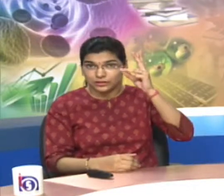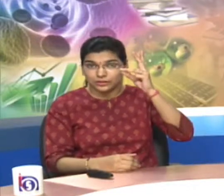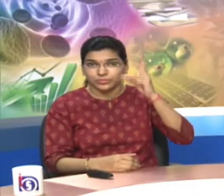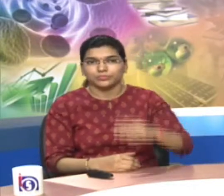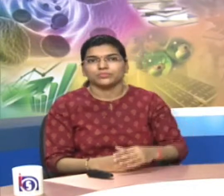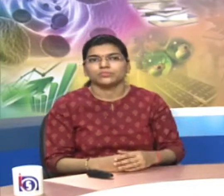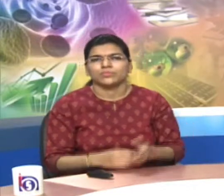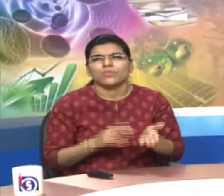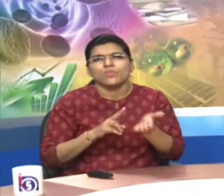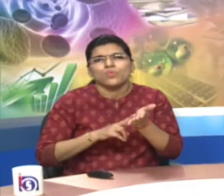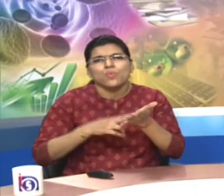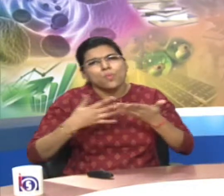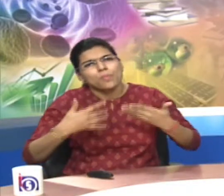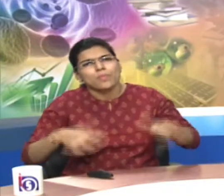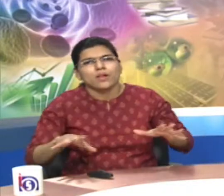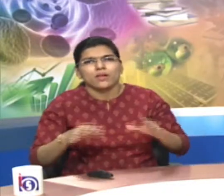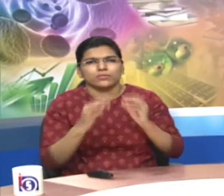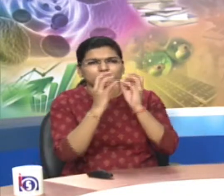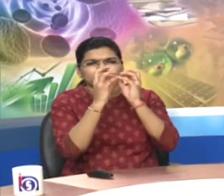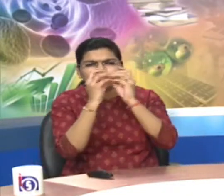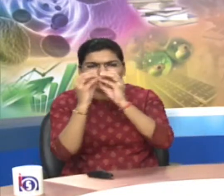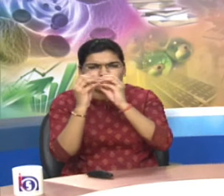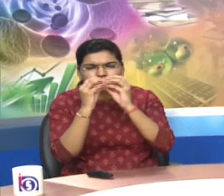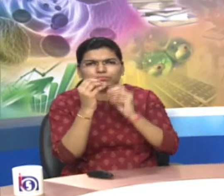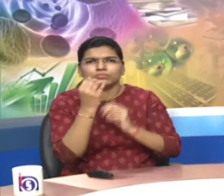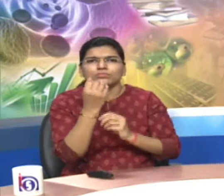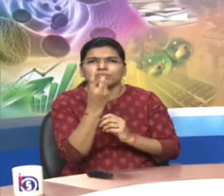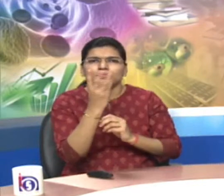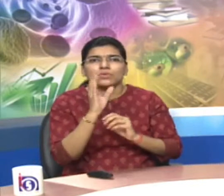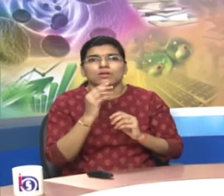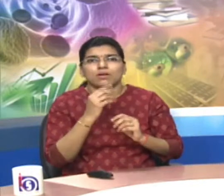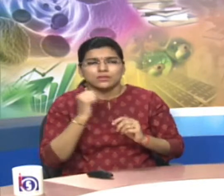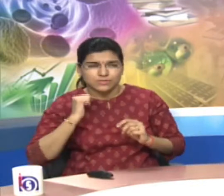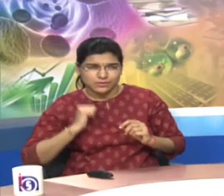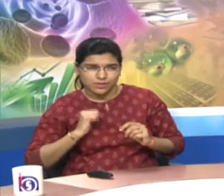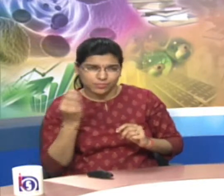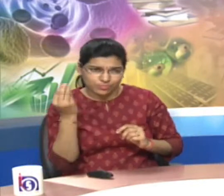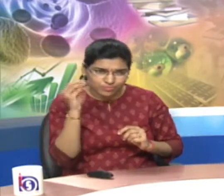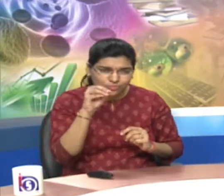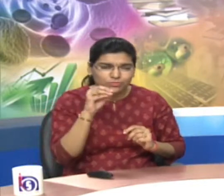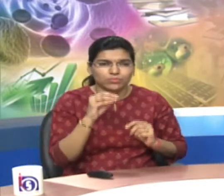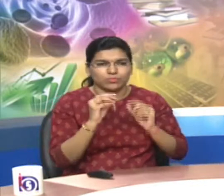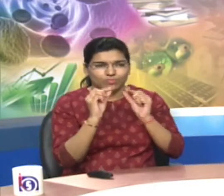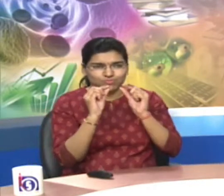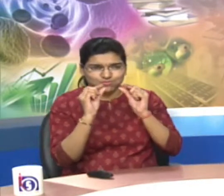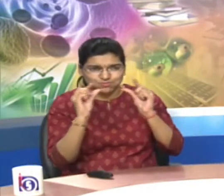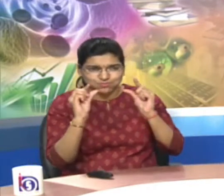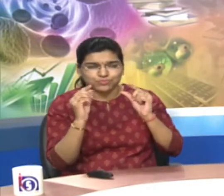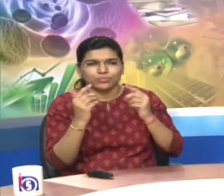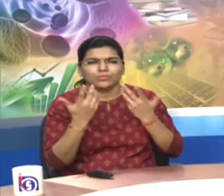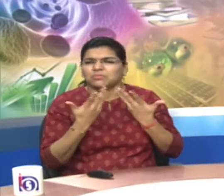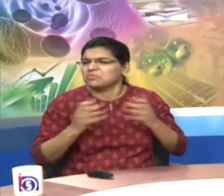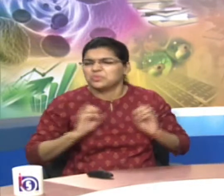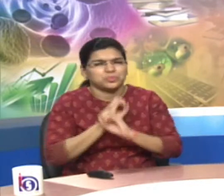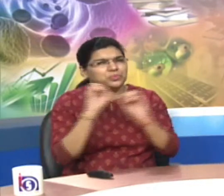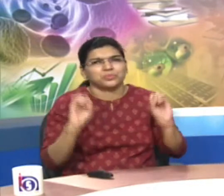The third word that is important for you all to understand is normal style. There are